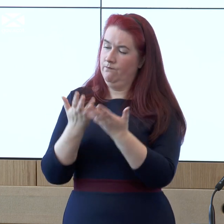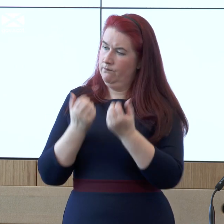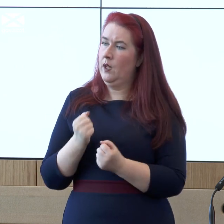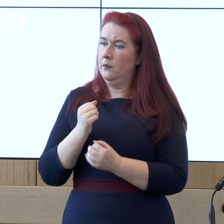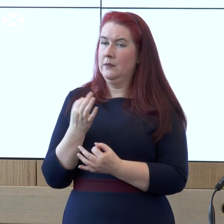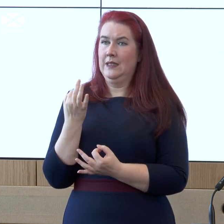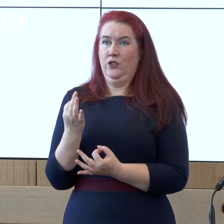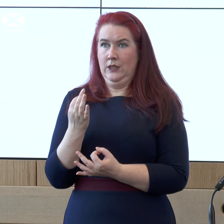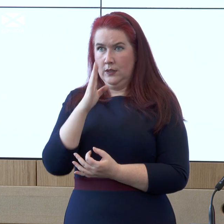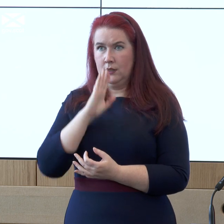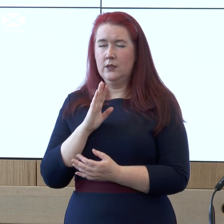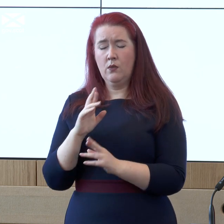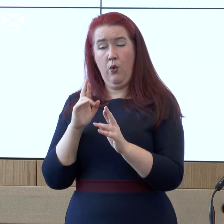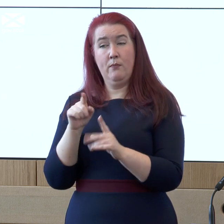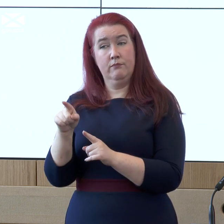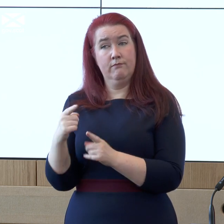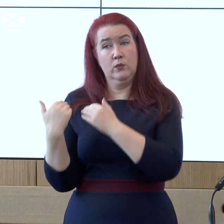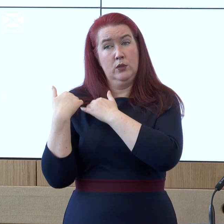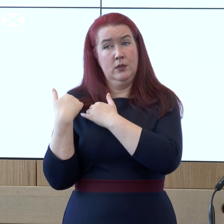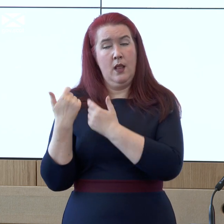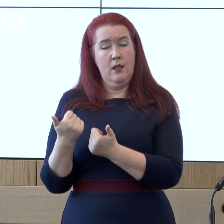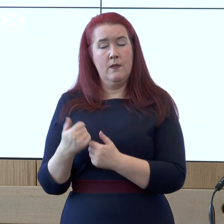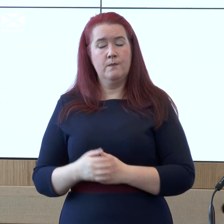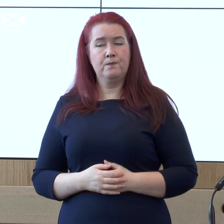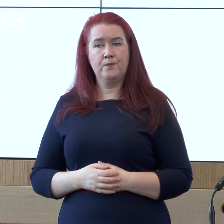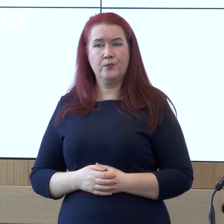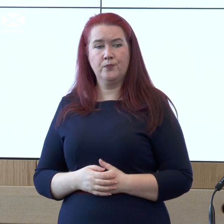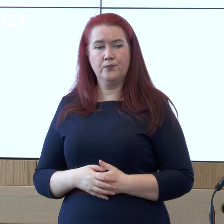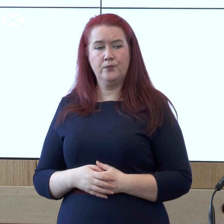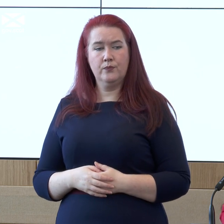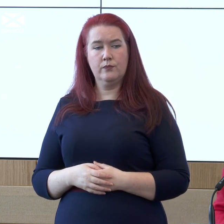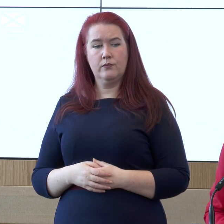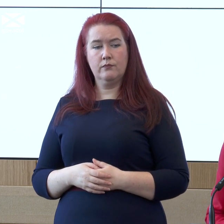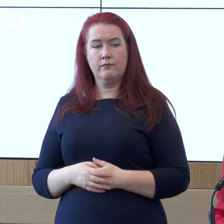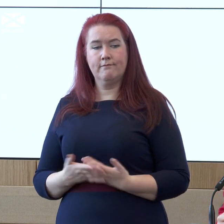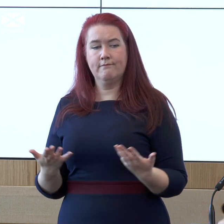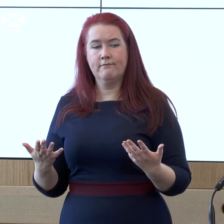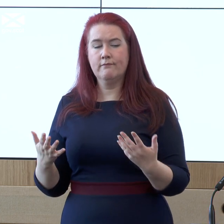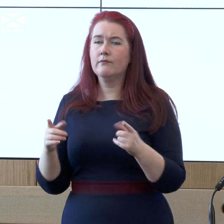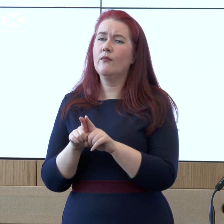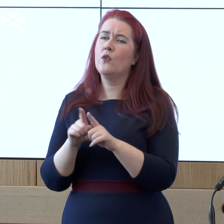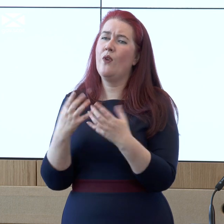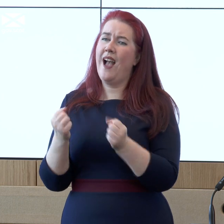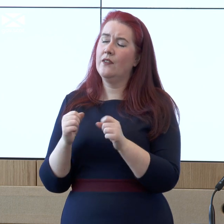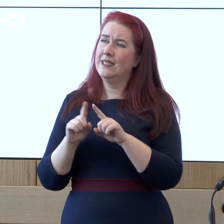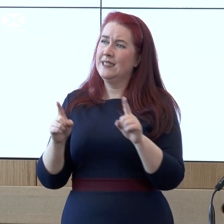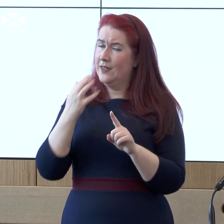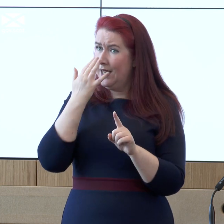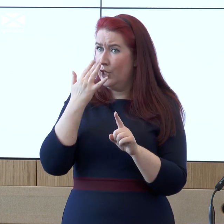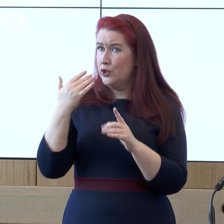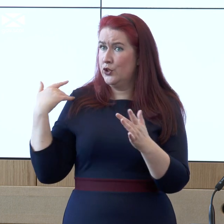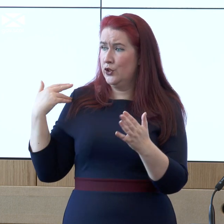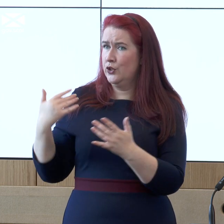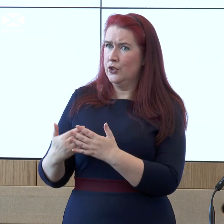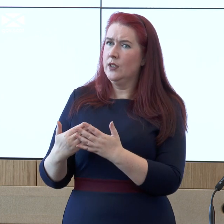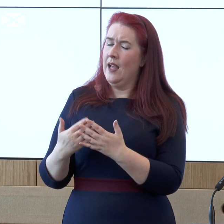hope it lives up to that responsibility. There is also, of course, an intergenerational injustice at the